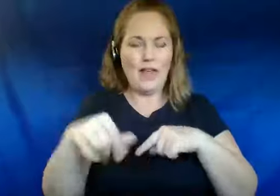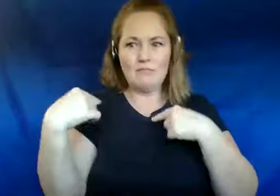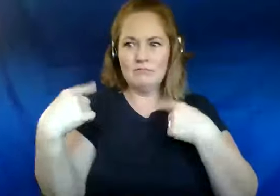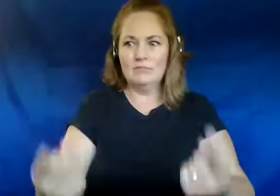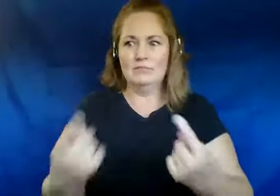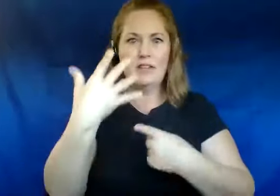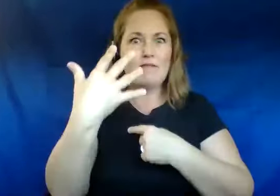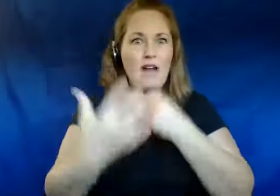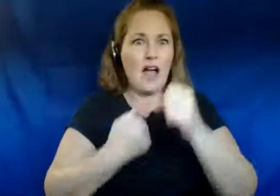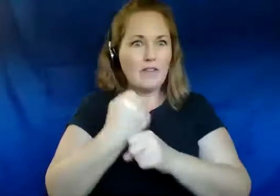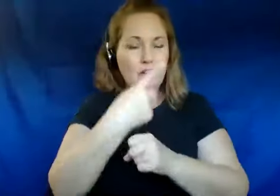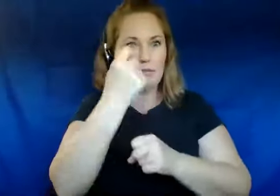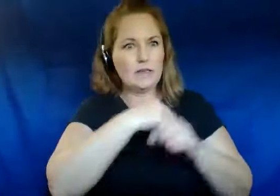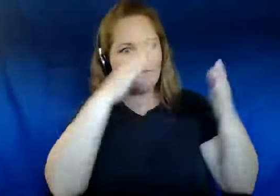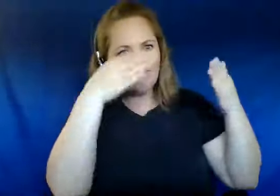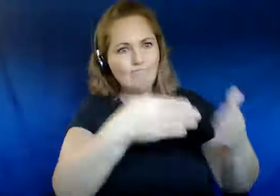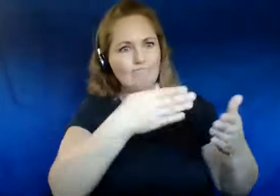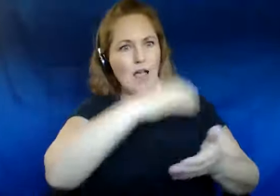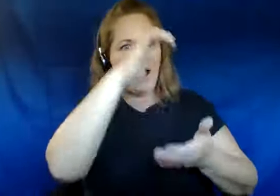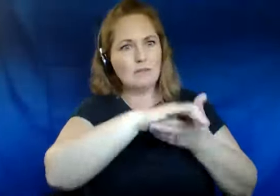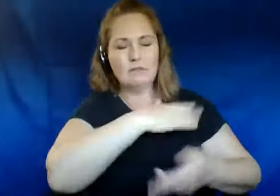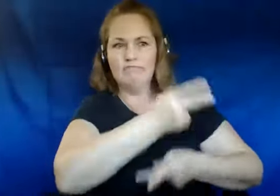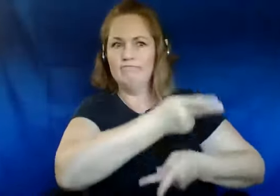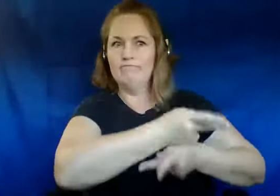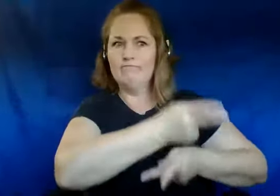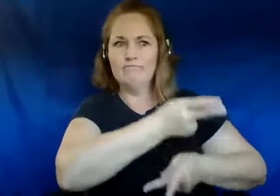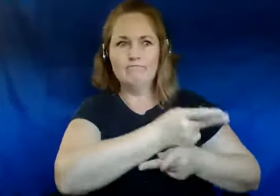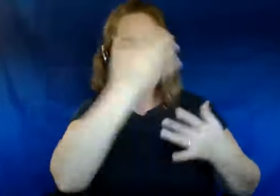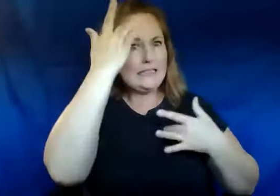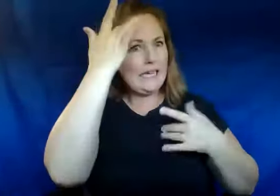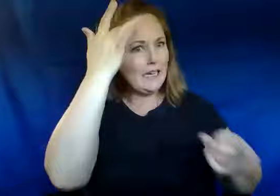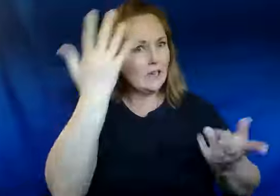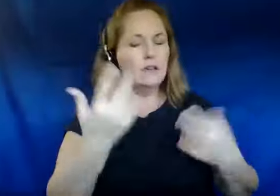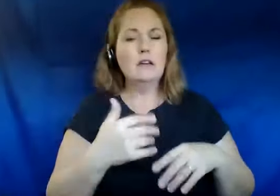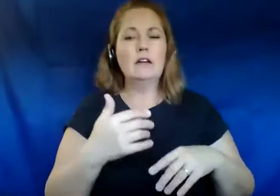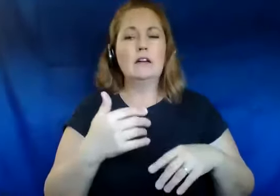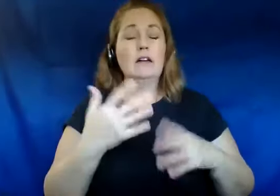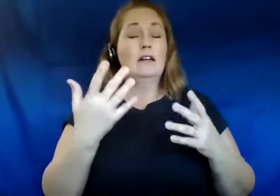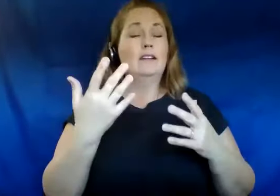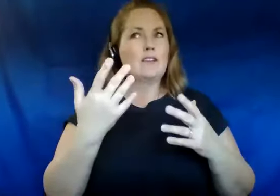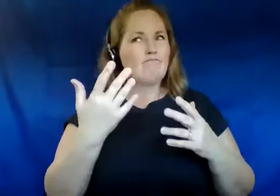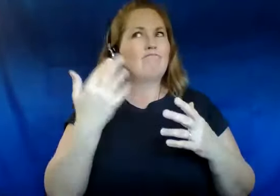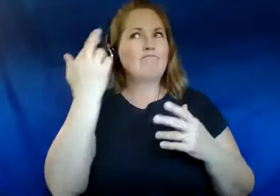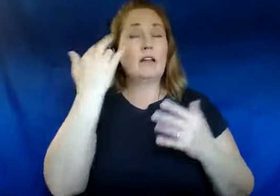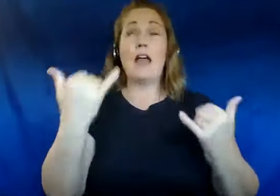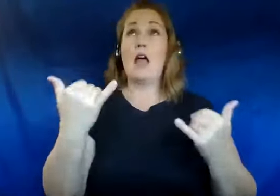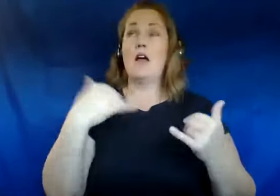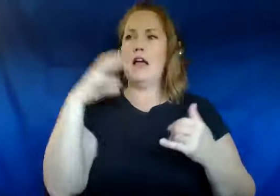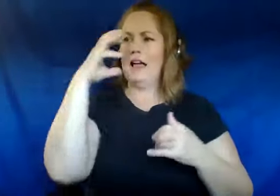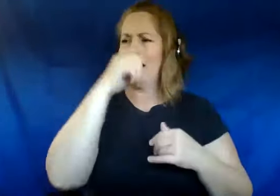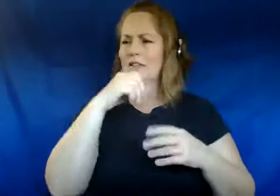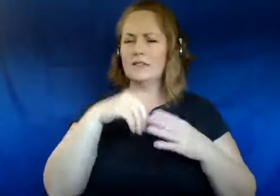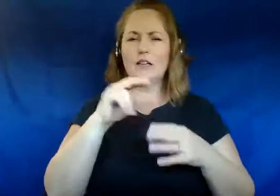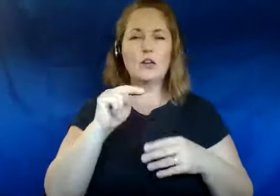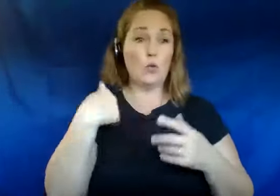years because Dave's been sick. And I tell you what's happening is I guess we're in Northern California, Yvonne.